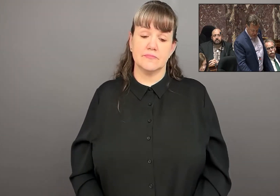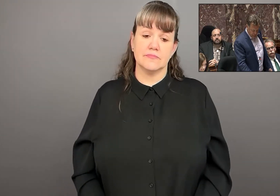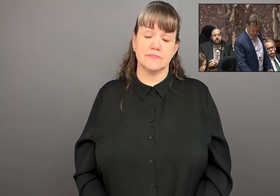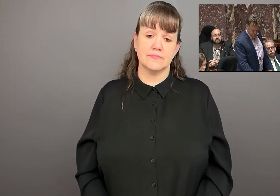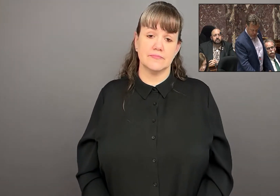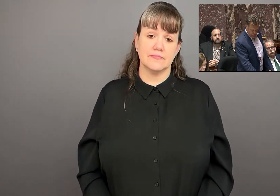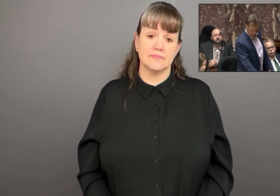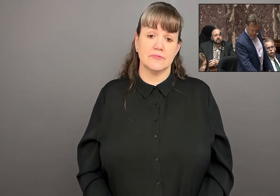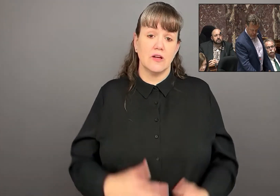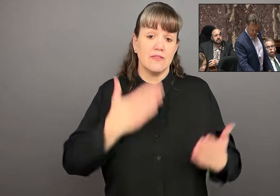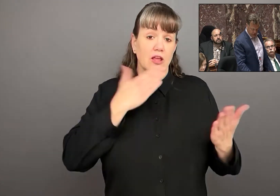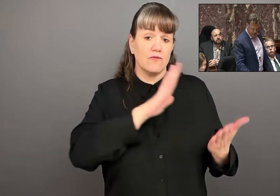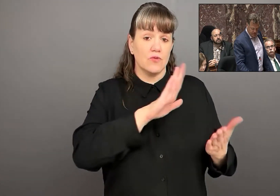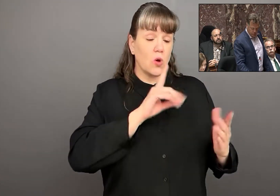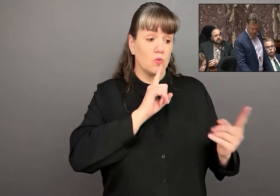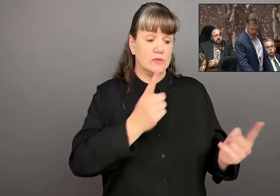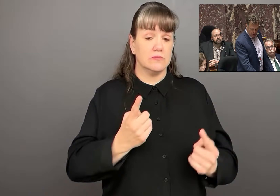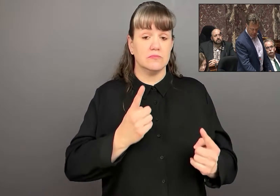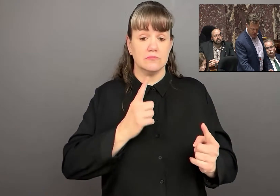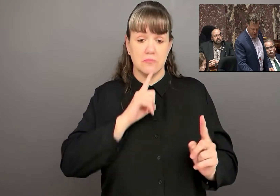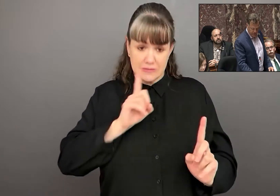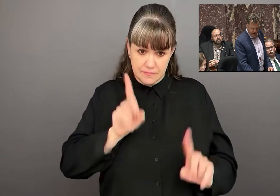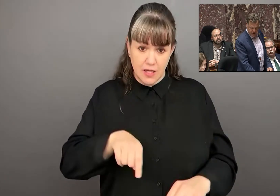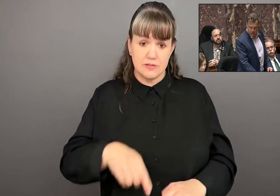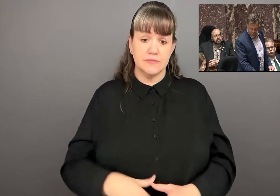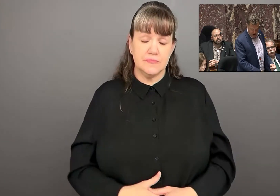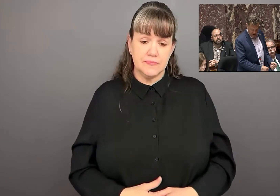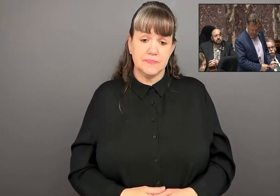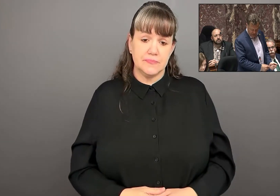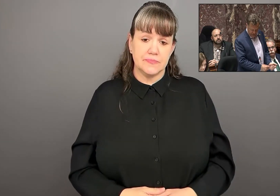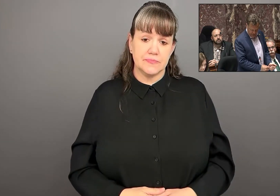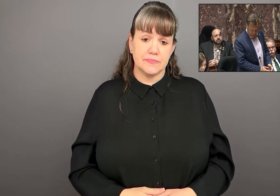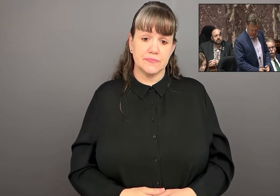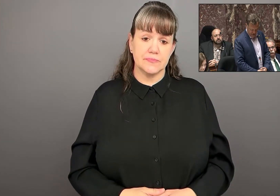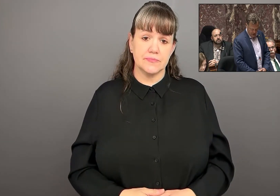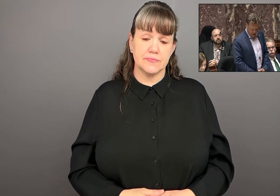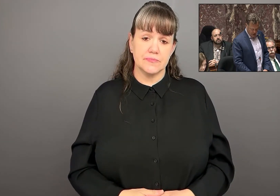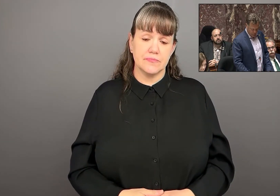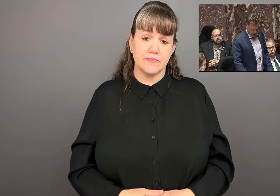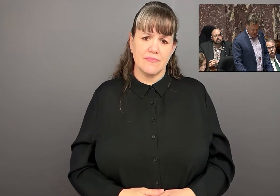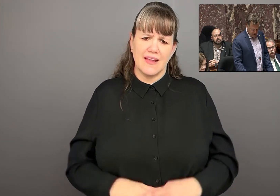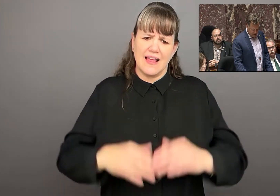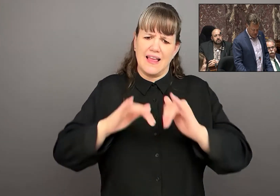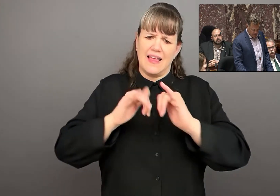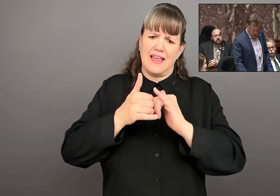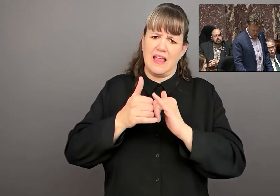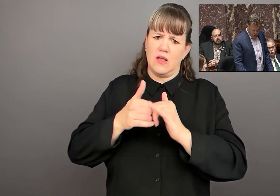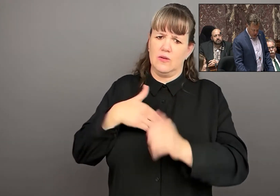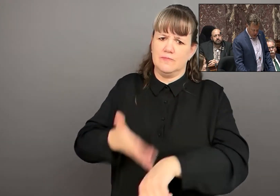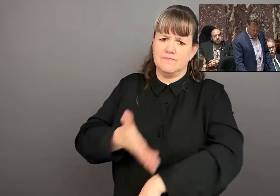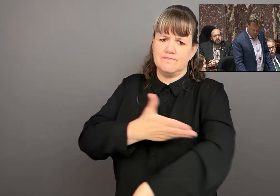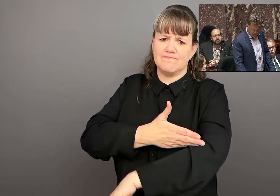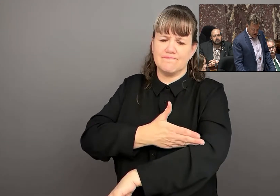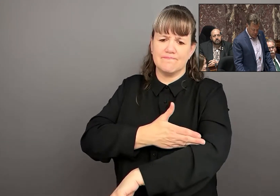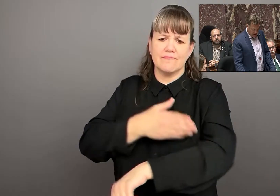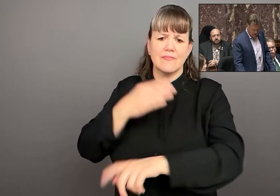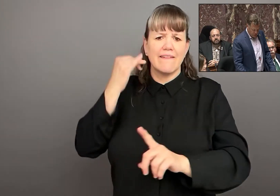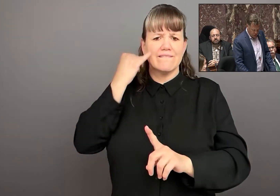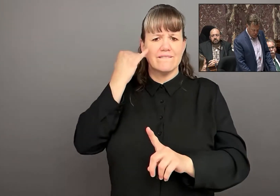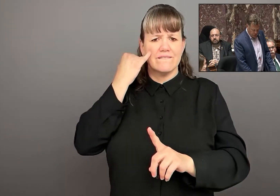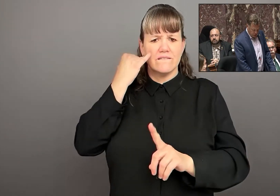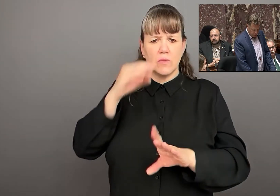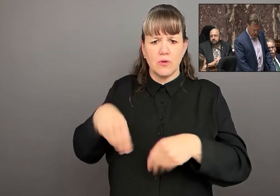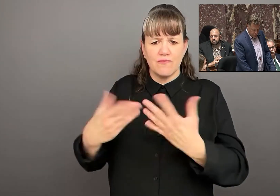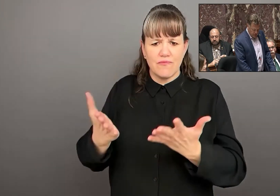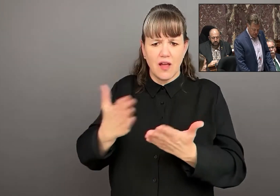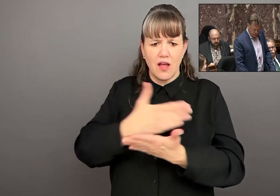Addressing stigma is only useful if the continuum of care being provided is effective, evidence-based, and person-centered. Appreciate the mention of